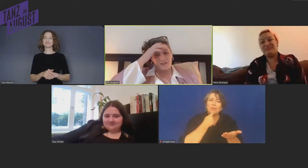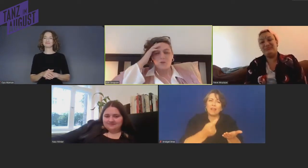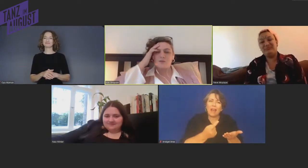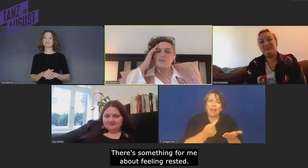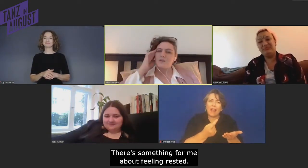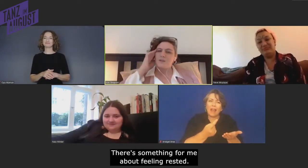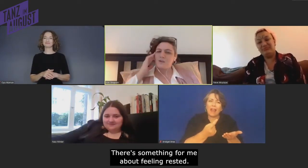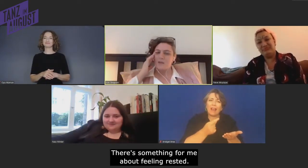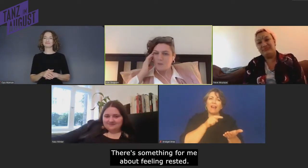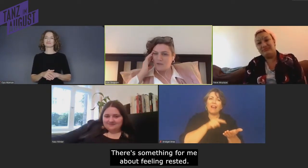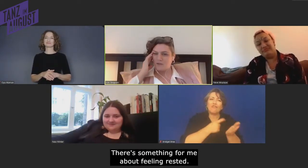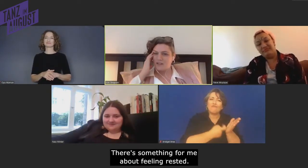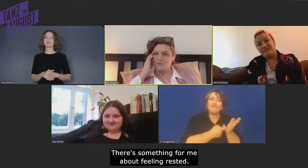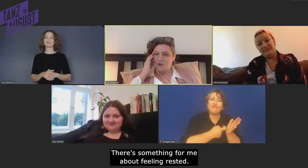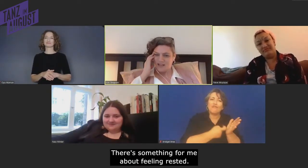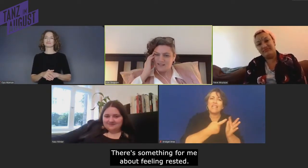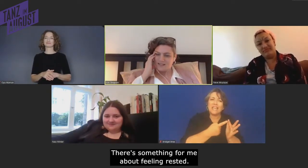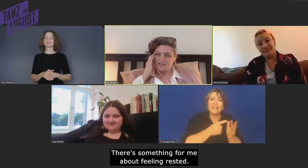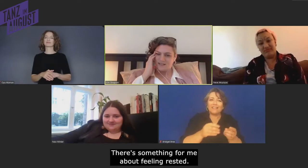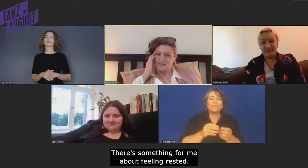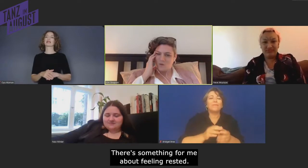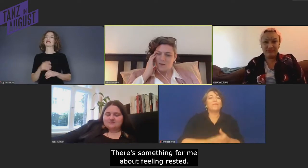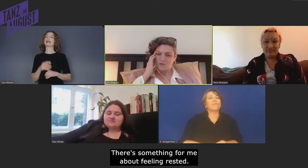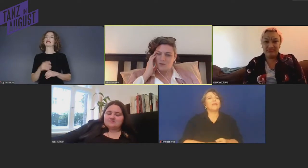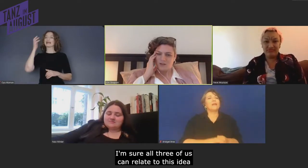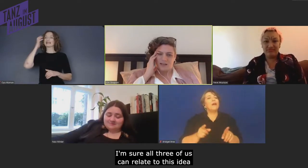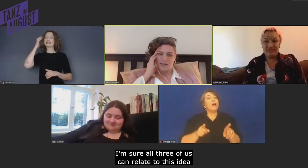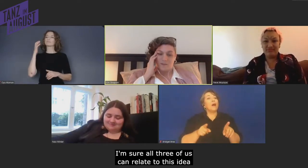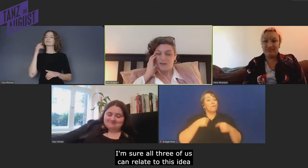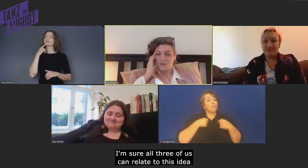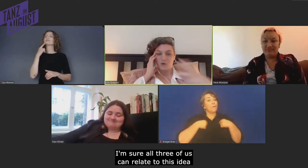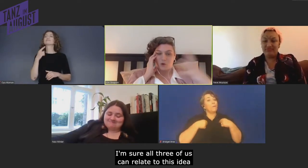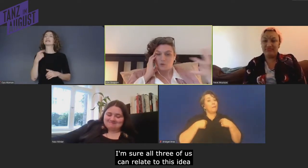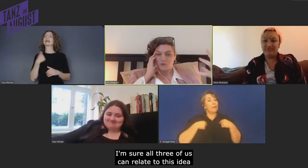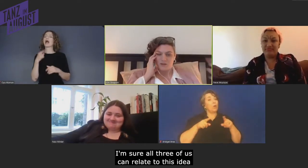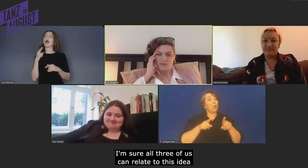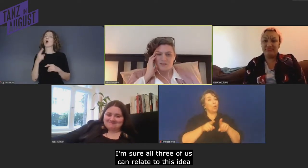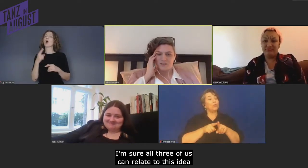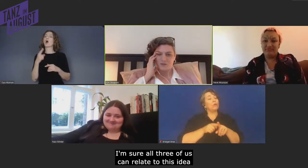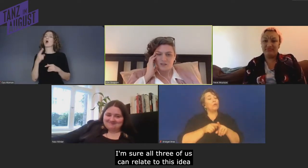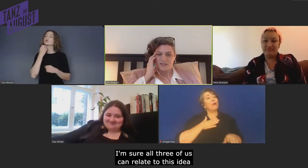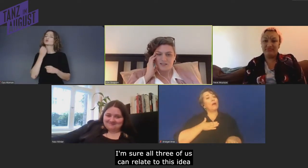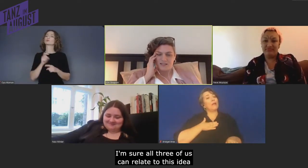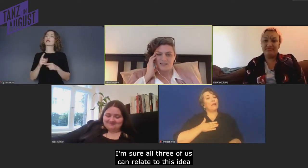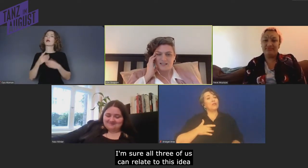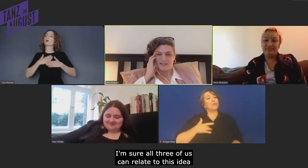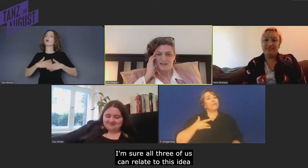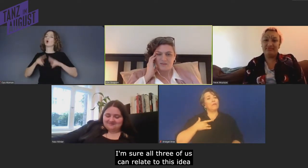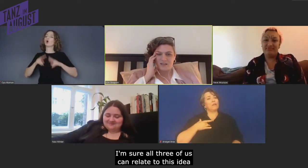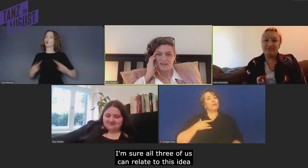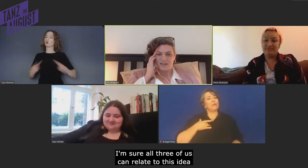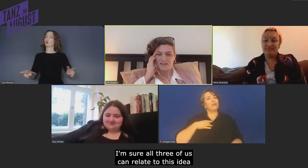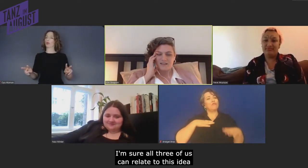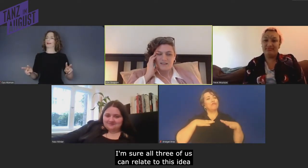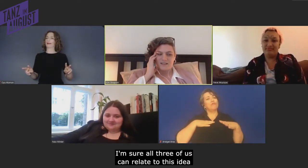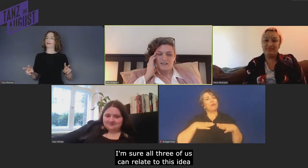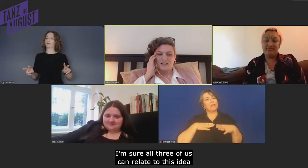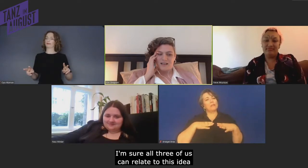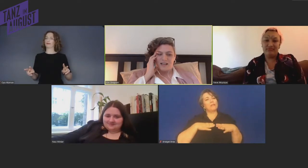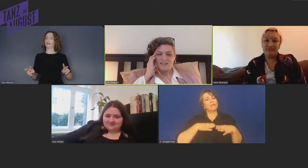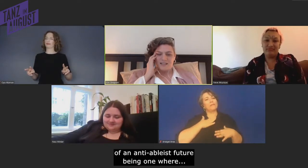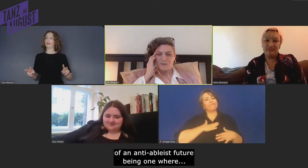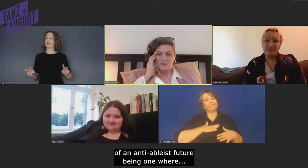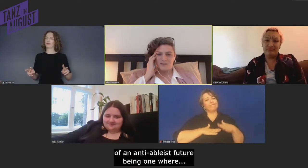There's also something for me about feeling rested. No, I'm sure I'm sure all three of us can relate to this idea of like